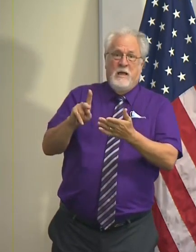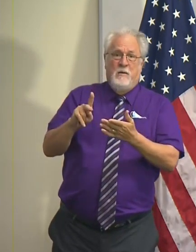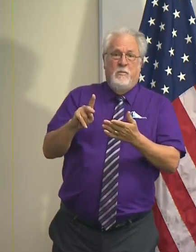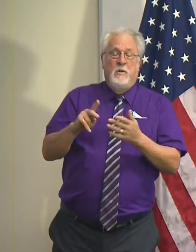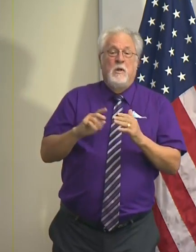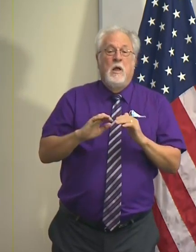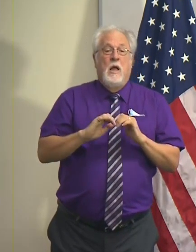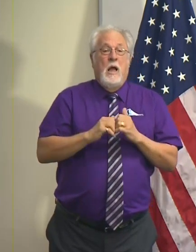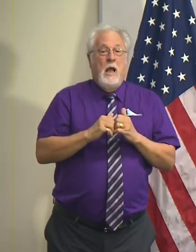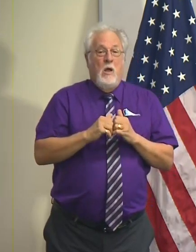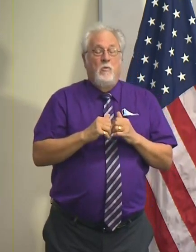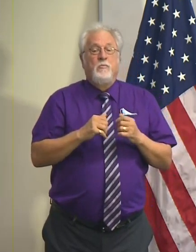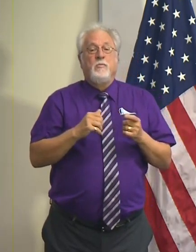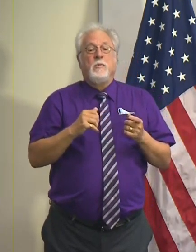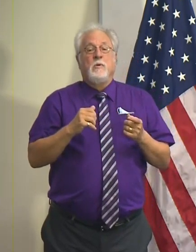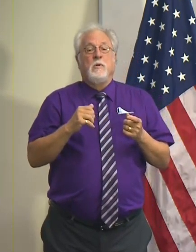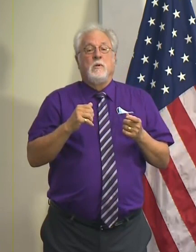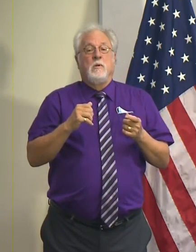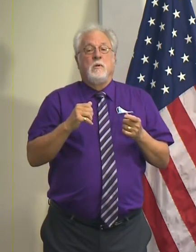that